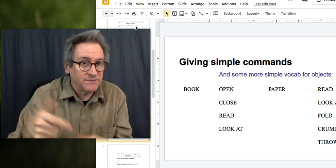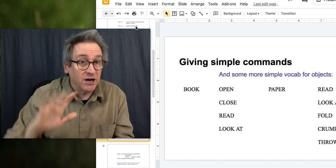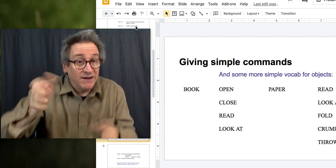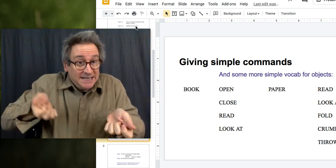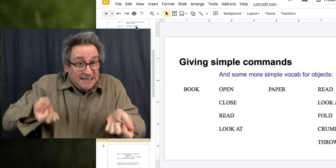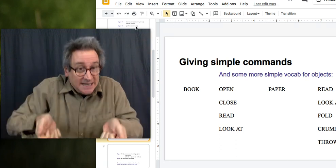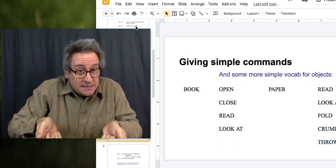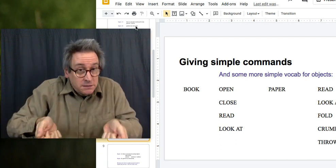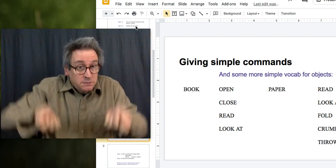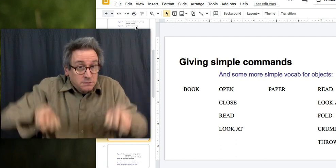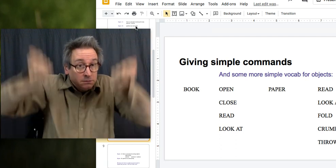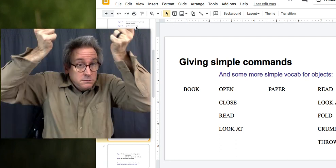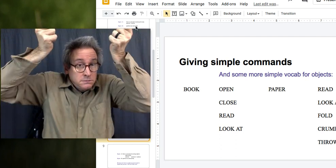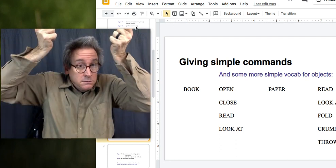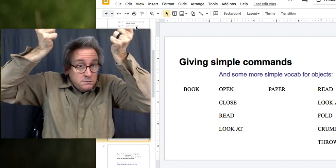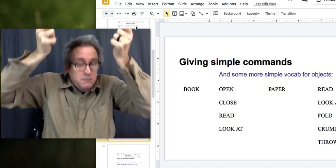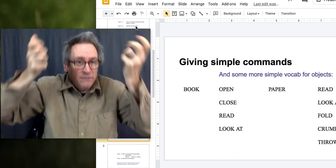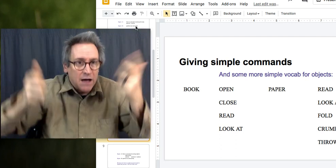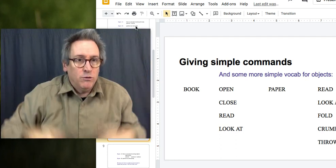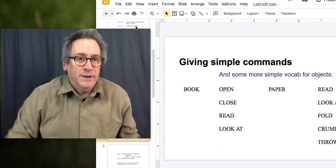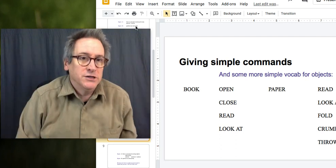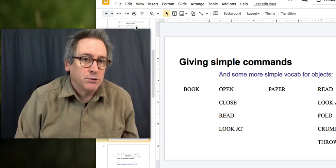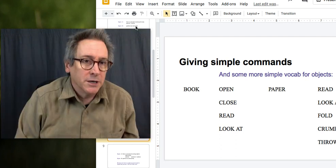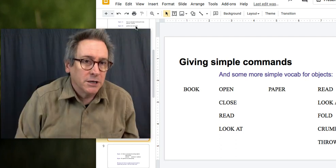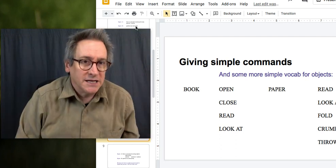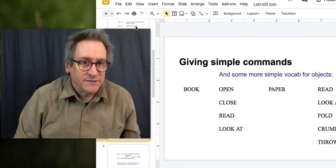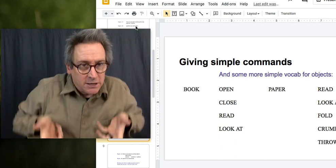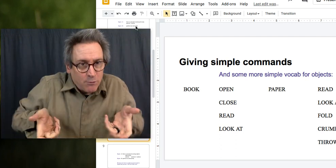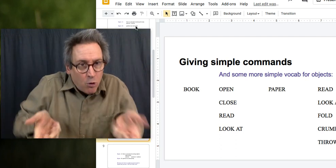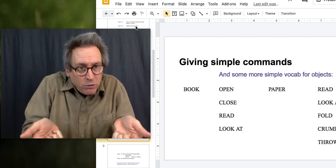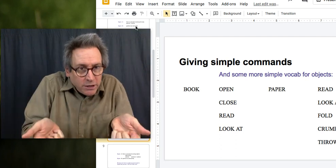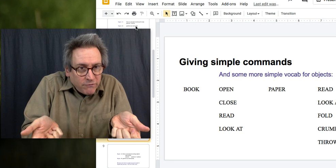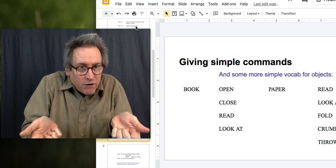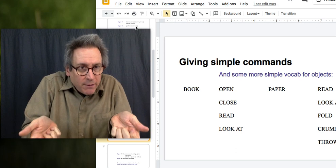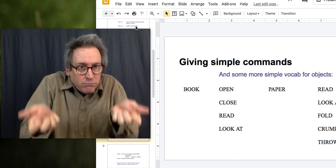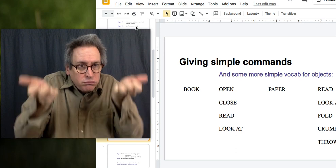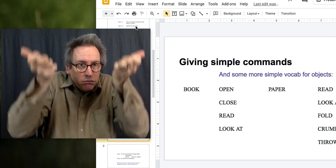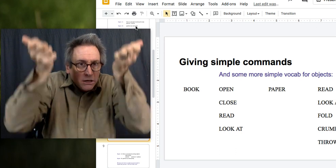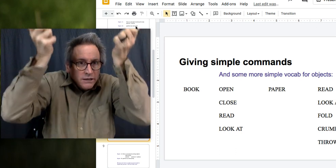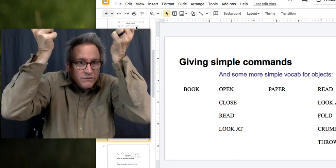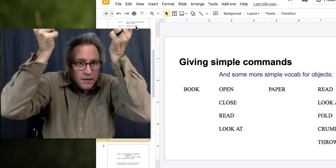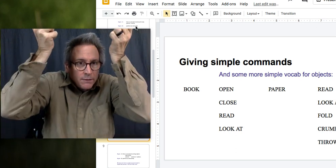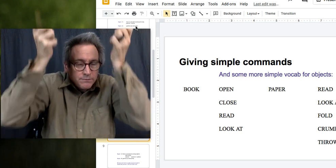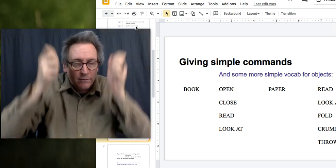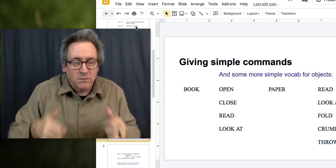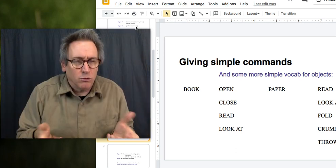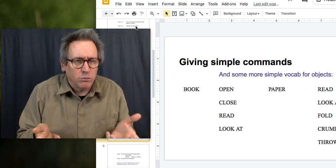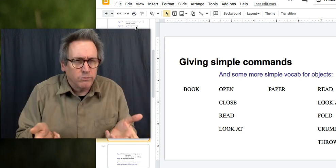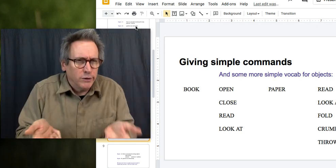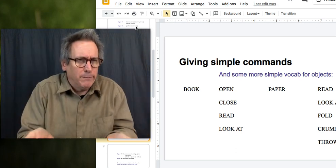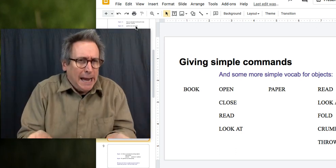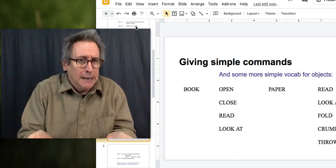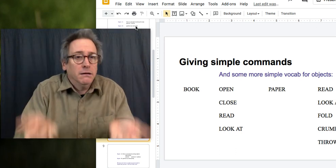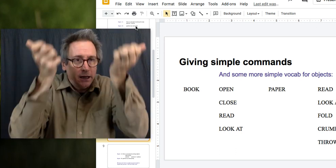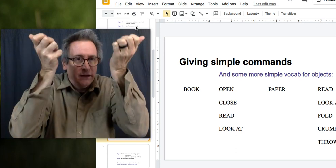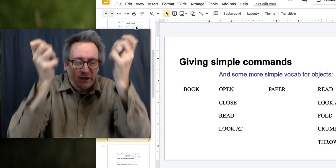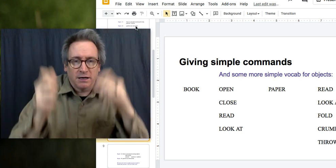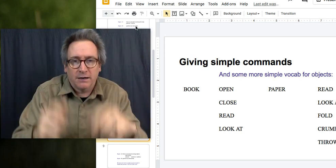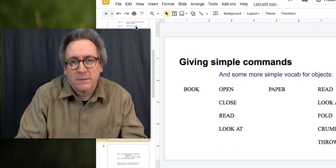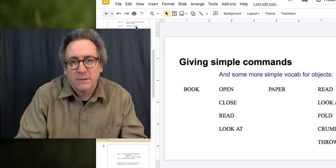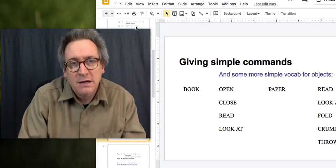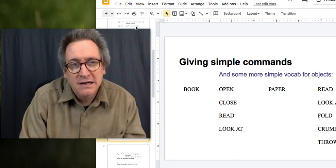classifier. If I did this, that would be an instrument classifier because I'm holding the frame, lifting it up. Holding the pane,